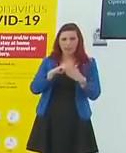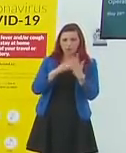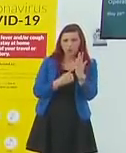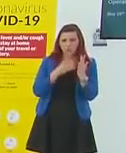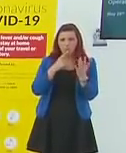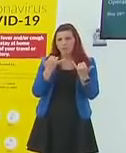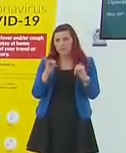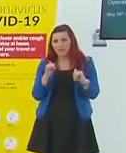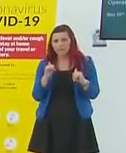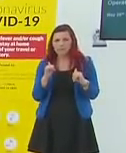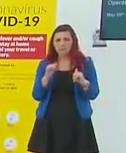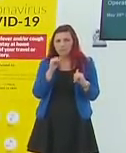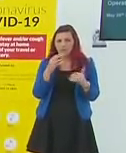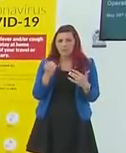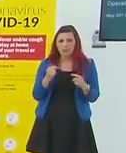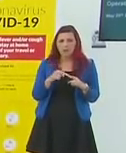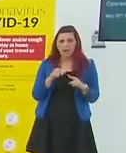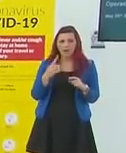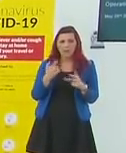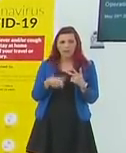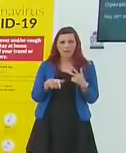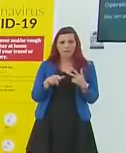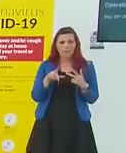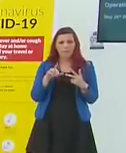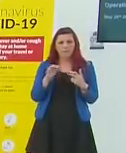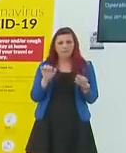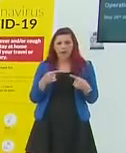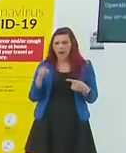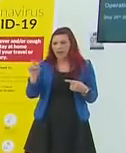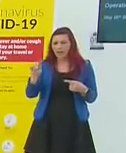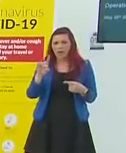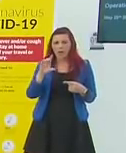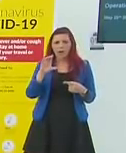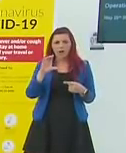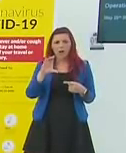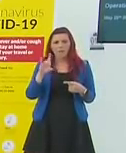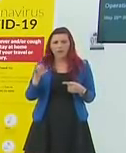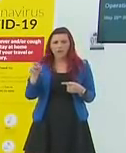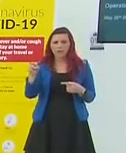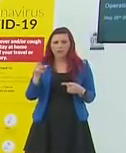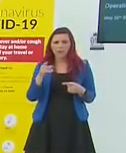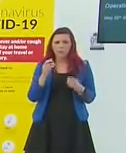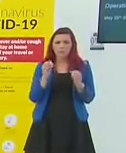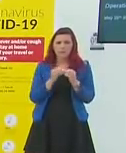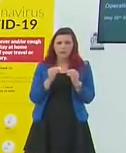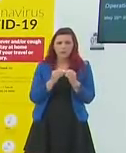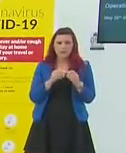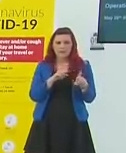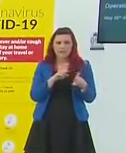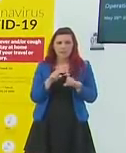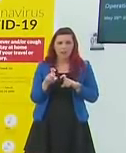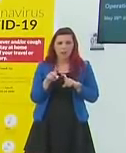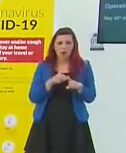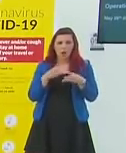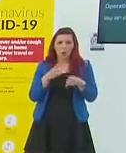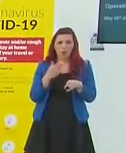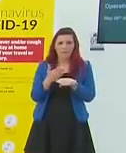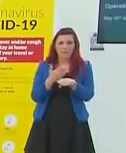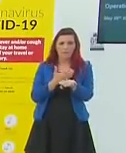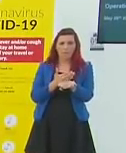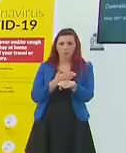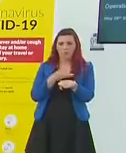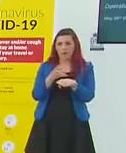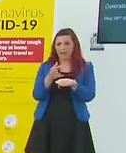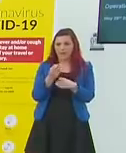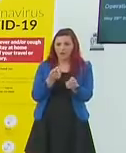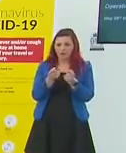have symptoms? And then finally, Dr. Henry, you mentioned still lack of treatment, or we're a long way from treatment or vaccine.